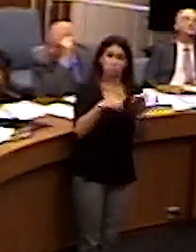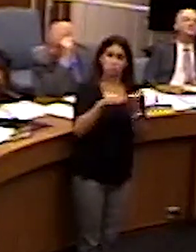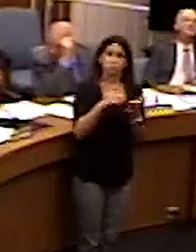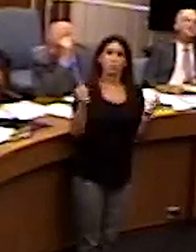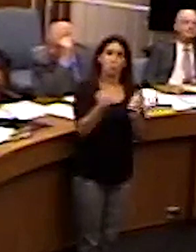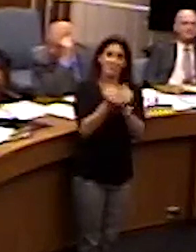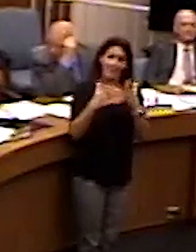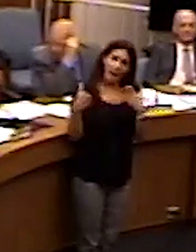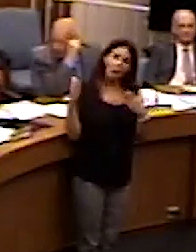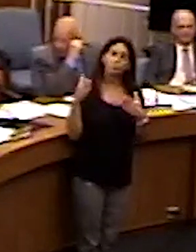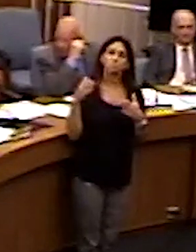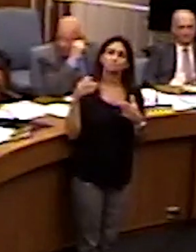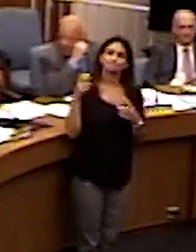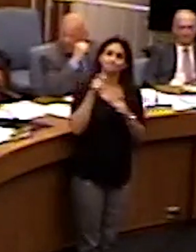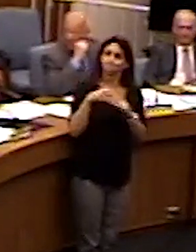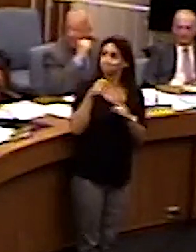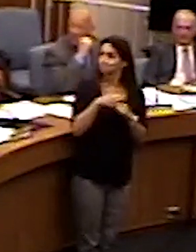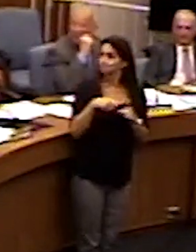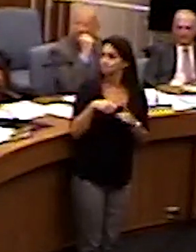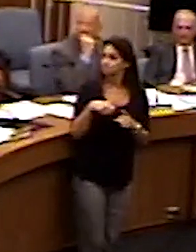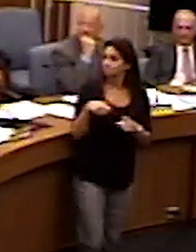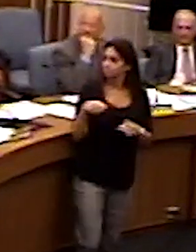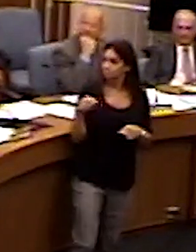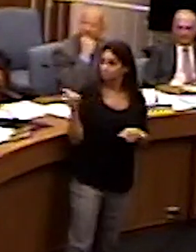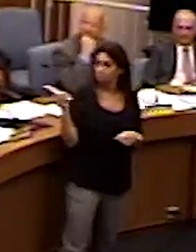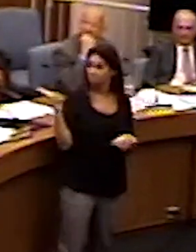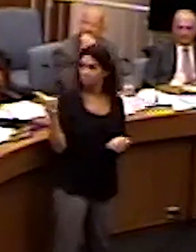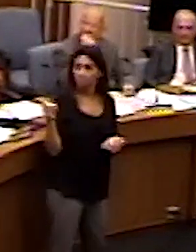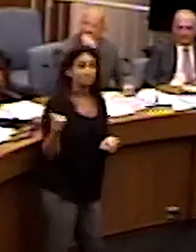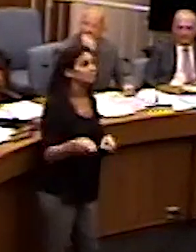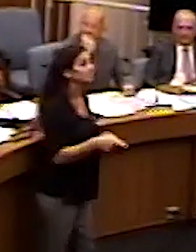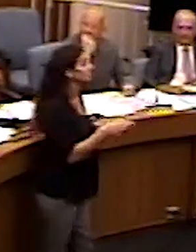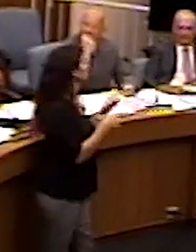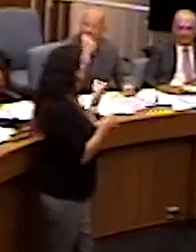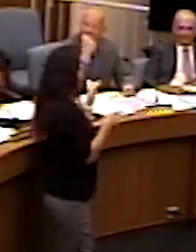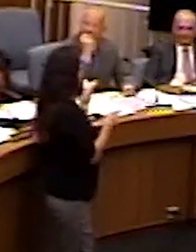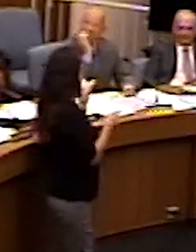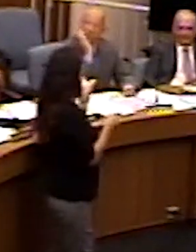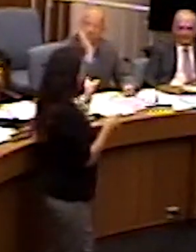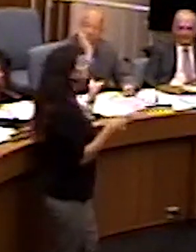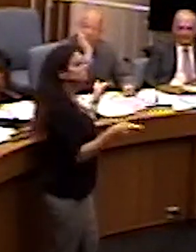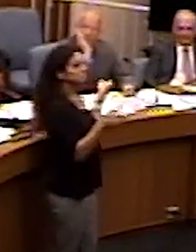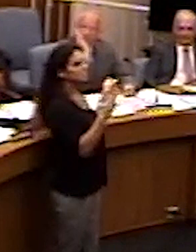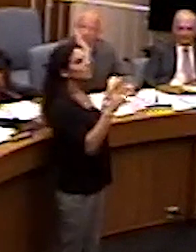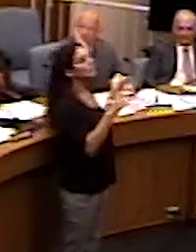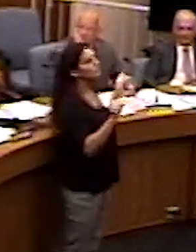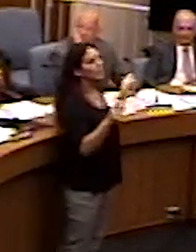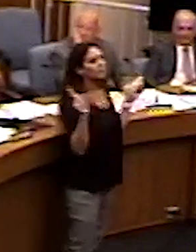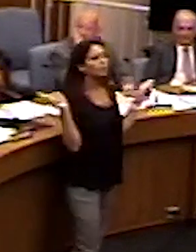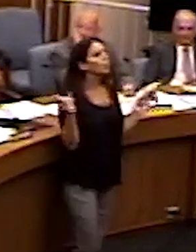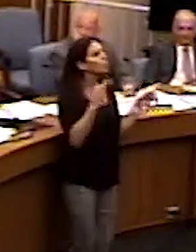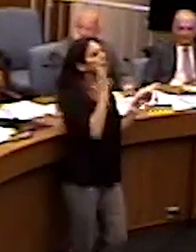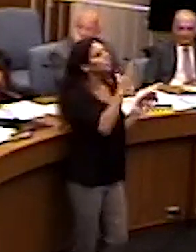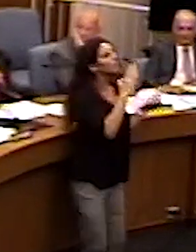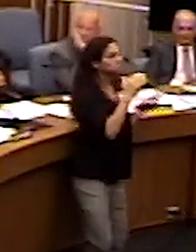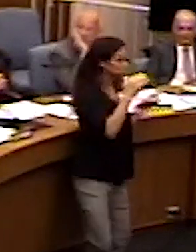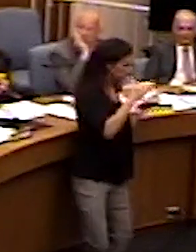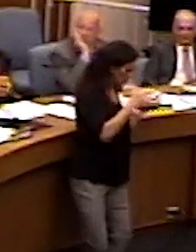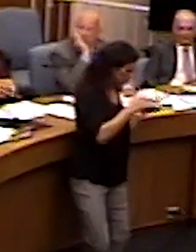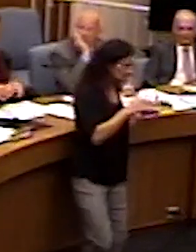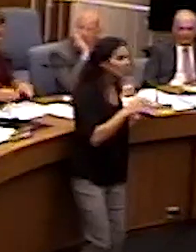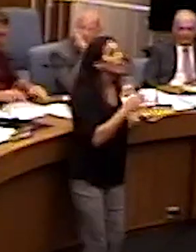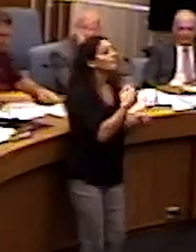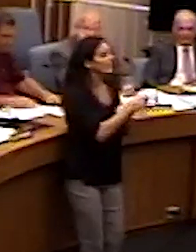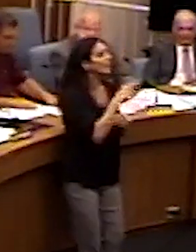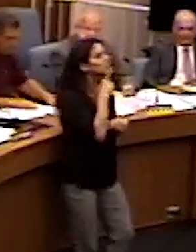harassment? The mayor is going to address that and make sure it's up. We will make sure, but we want to thank you. We have to